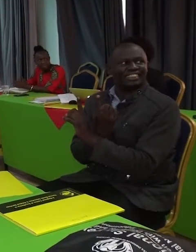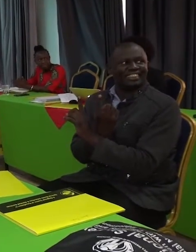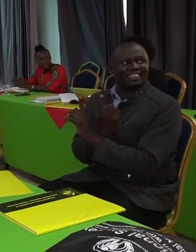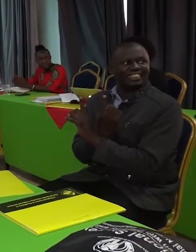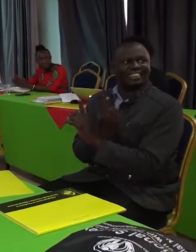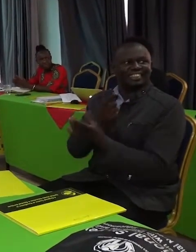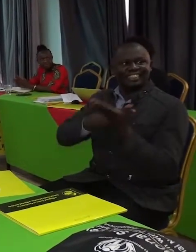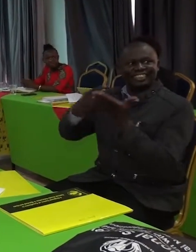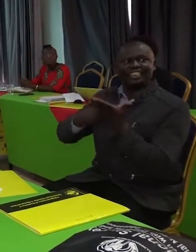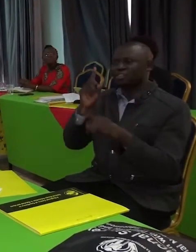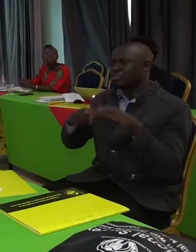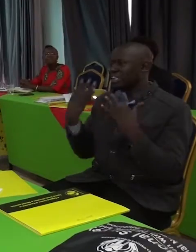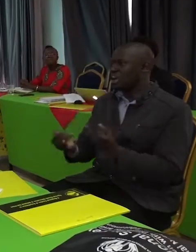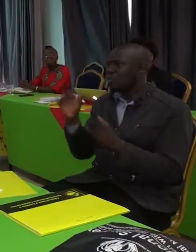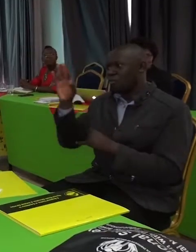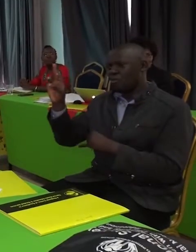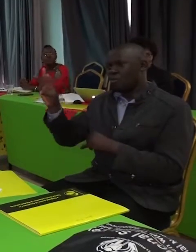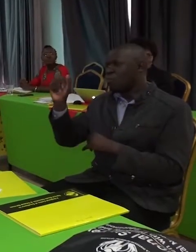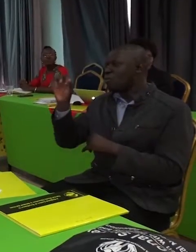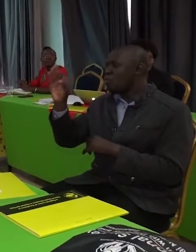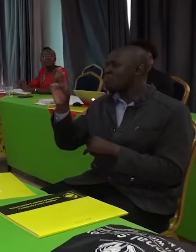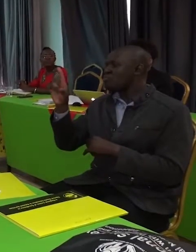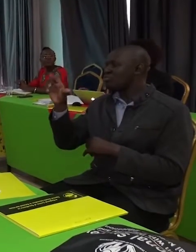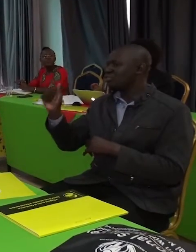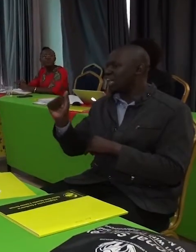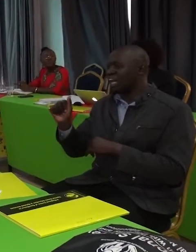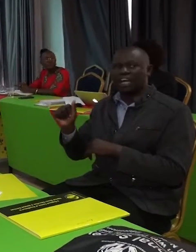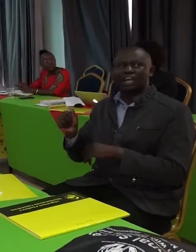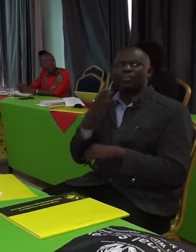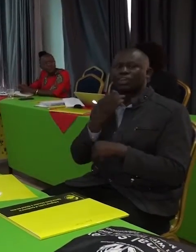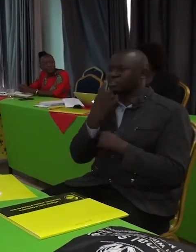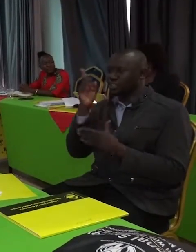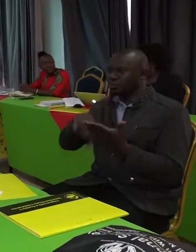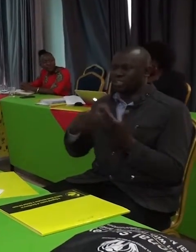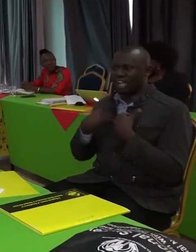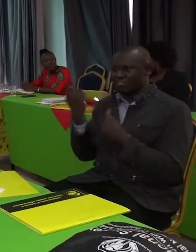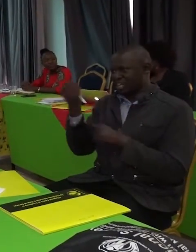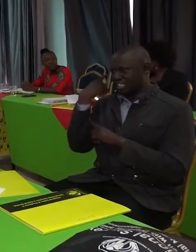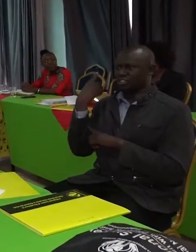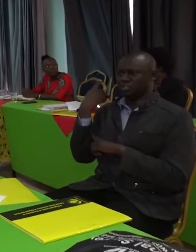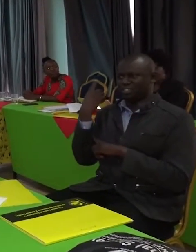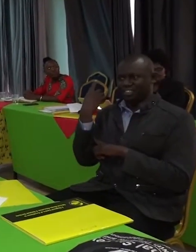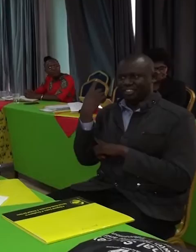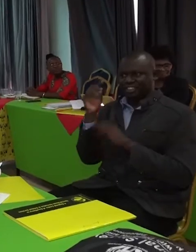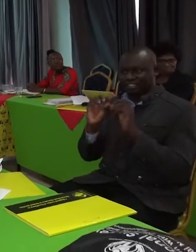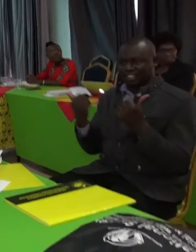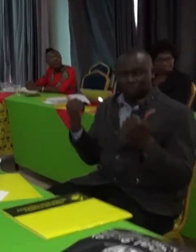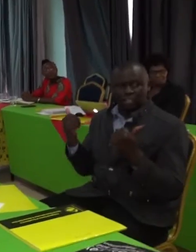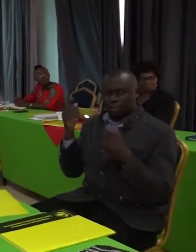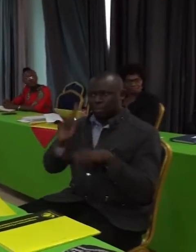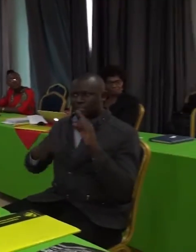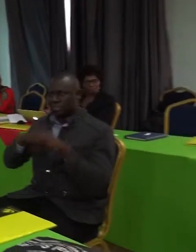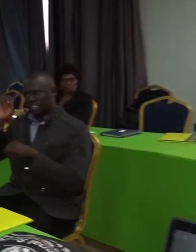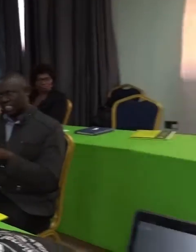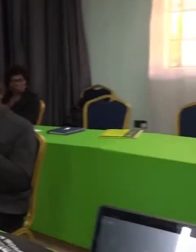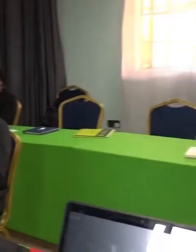or not a plan or to say whether. But okay, let me say what I have learned. Yes. Yeah, I think he has talked